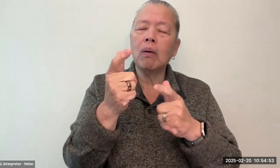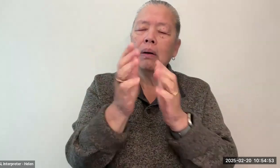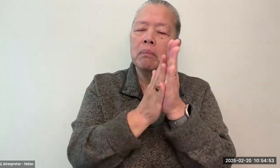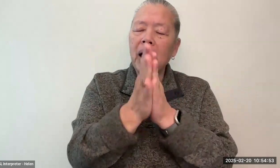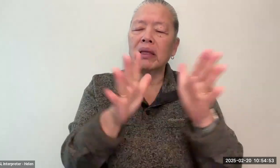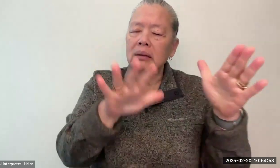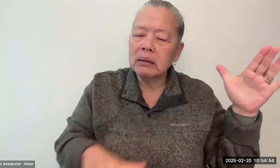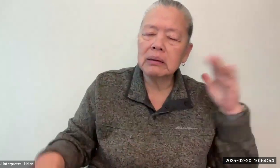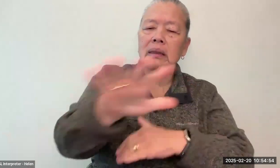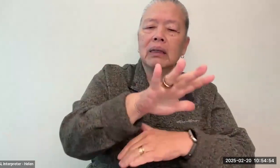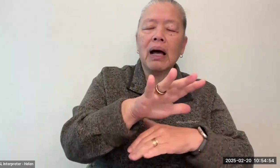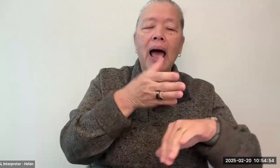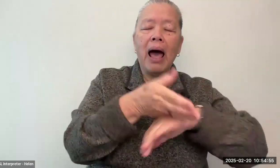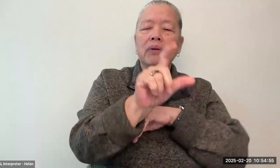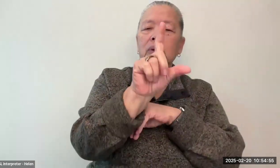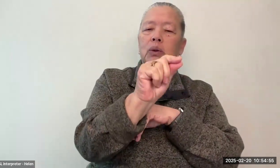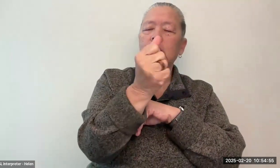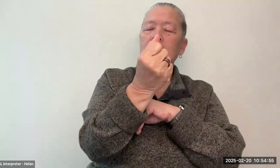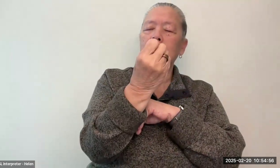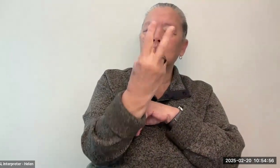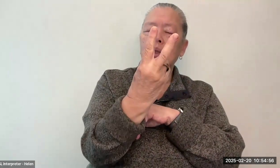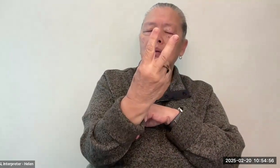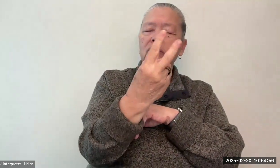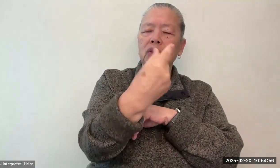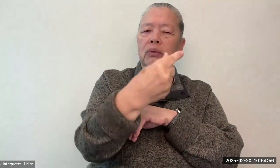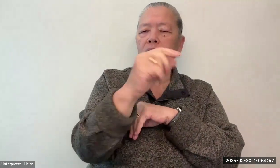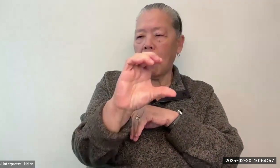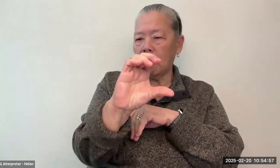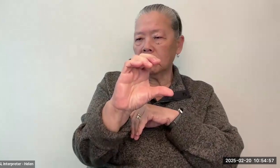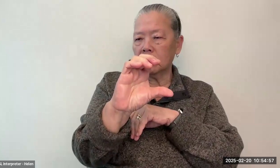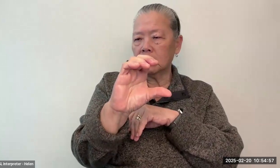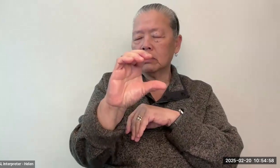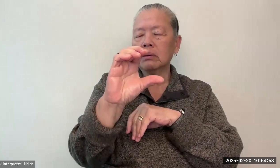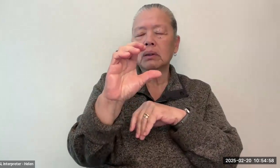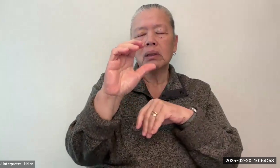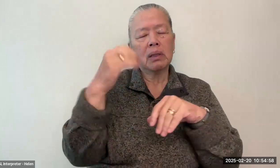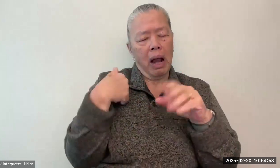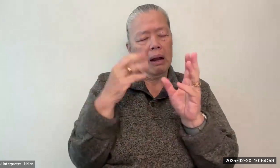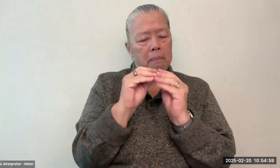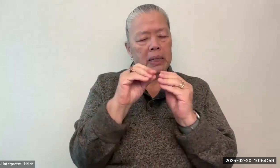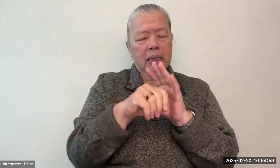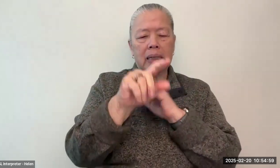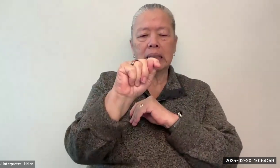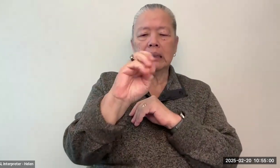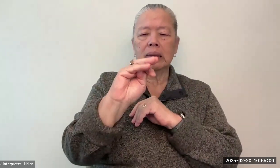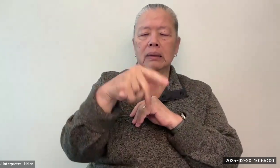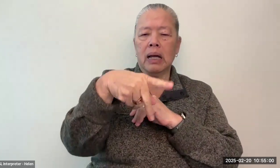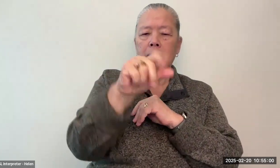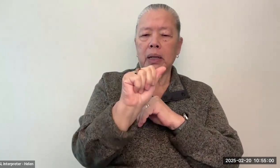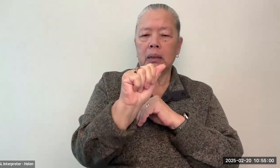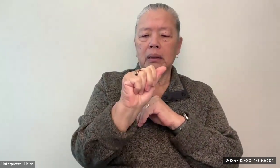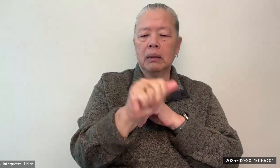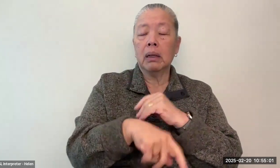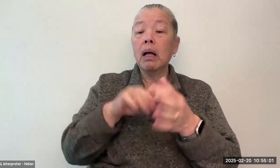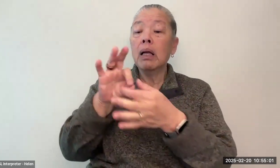of the 2012 General Conference that met in Tampa. The Connectional Table, itself